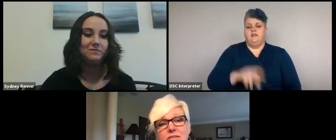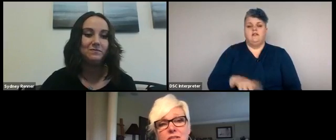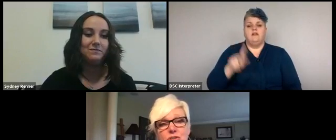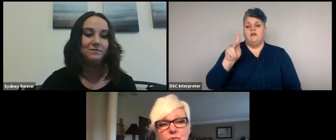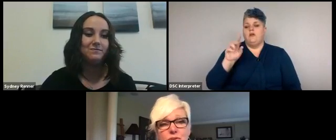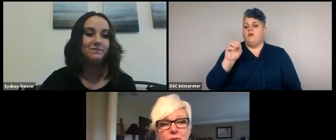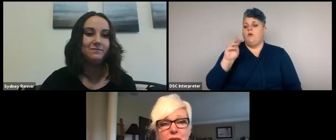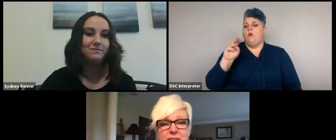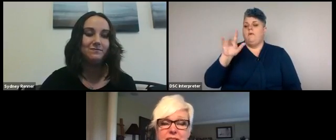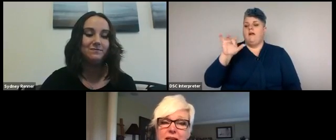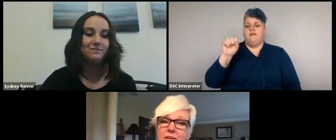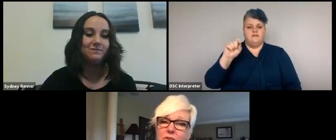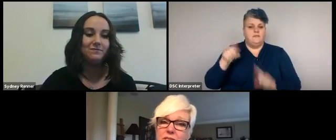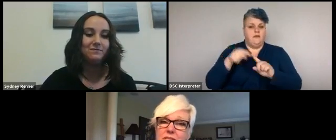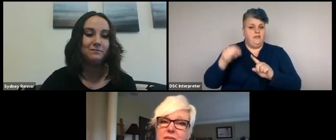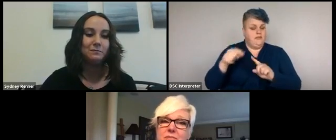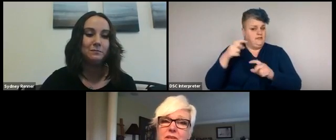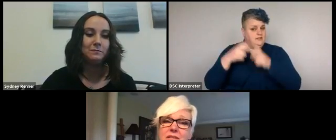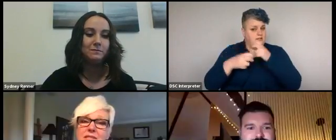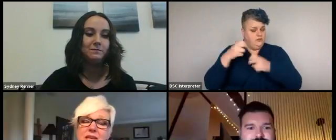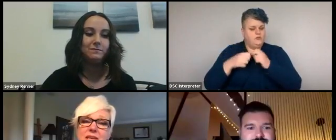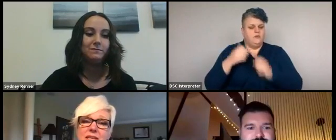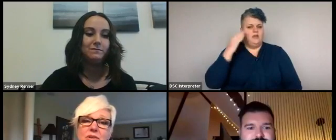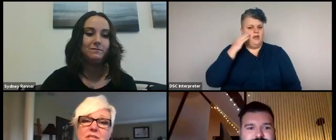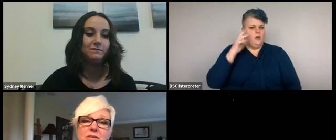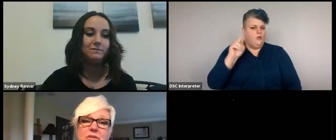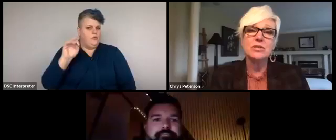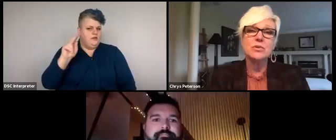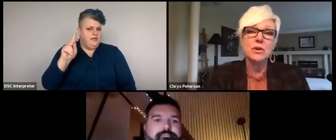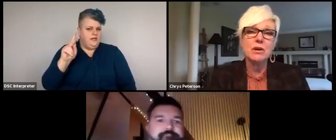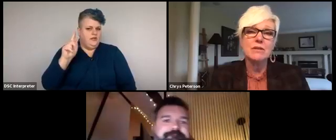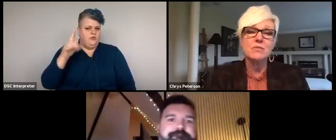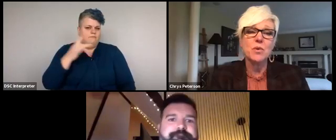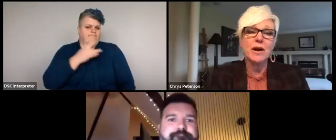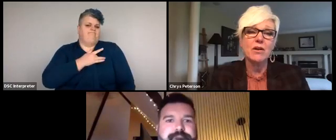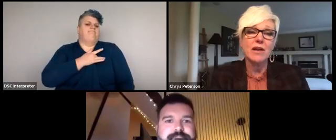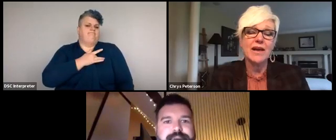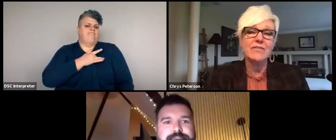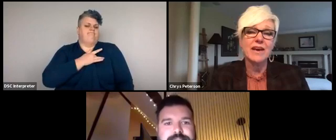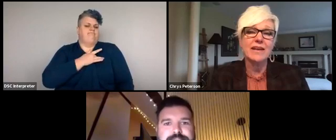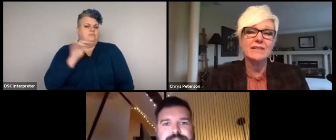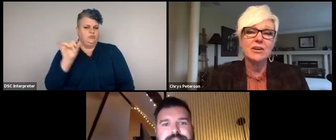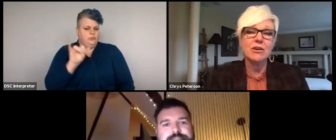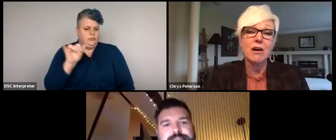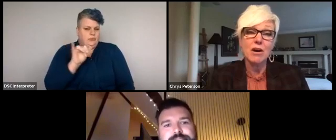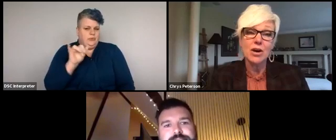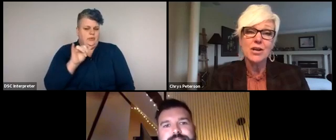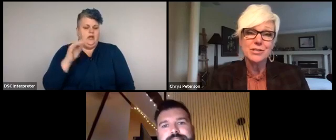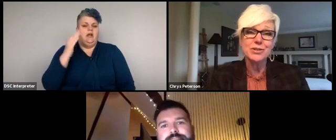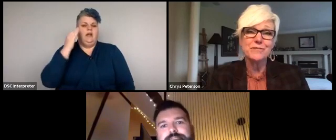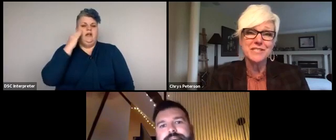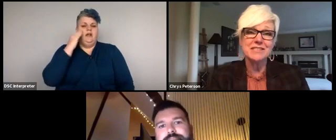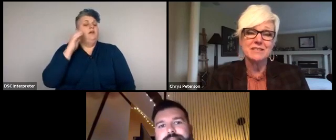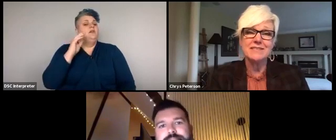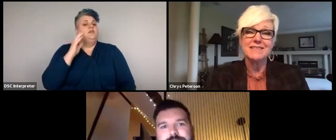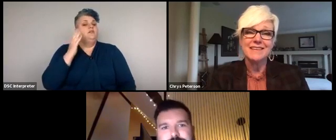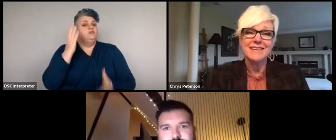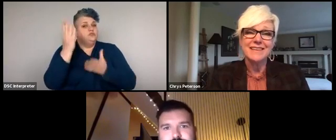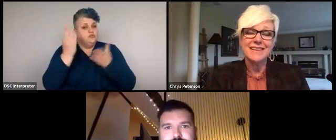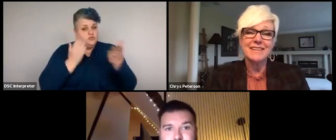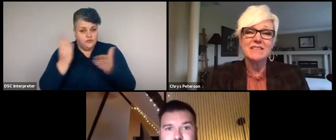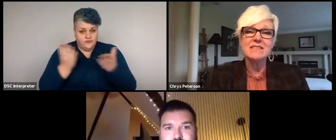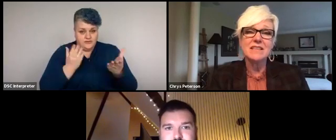on this issue too, because Nick, I know this is something that's near and dear to your heart as well, and that there are